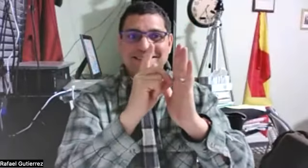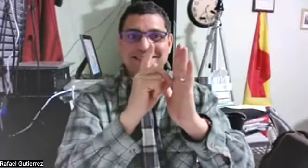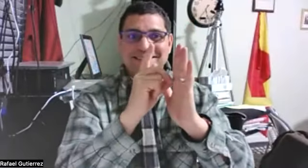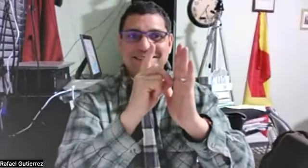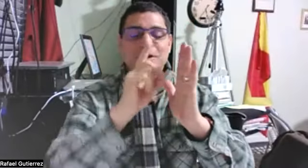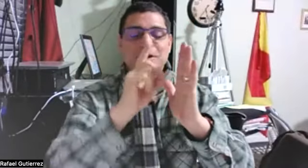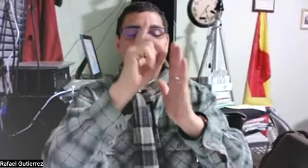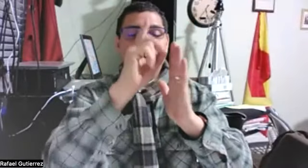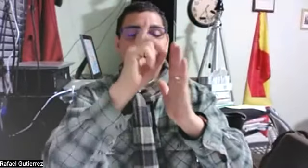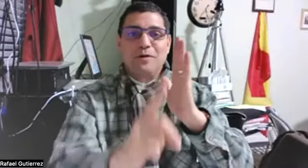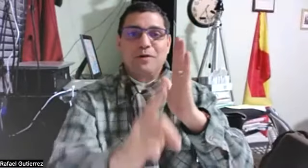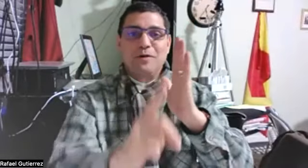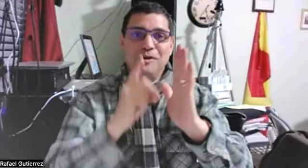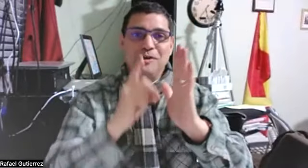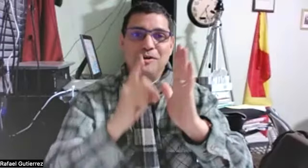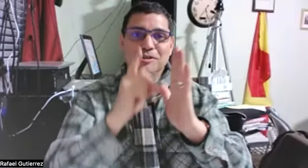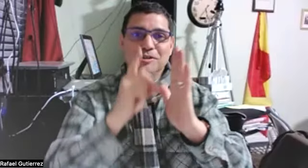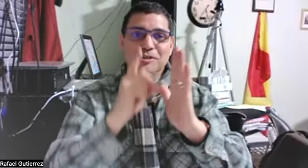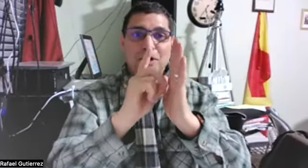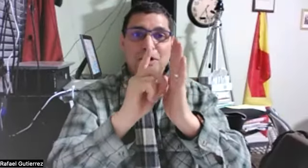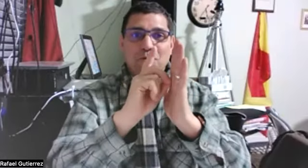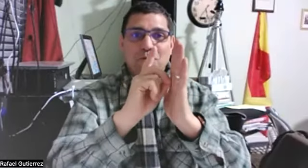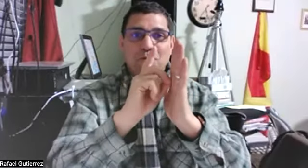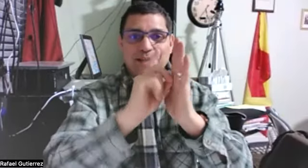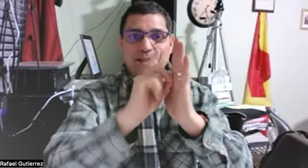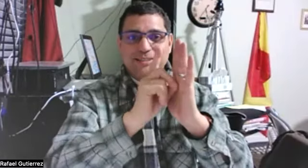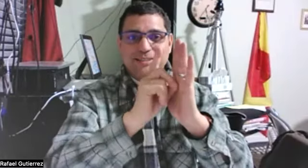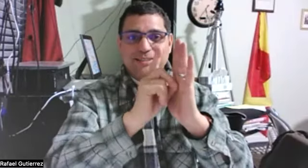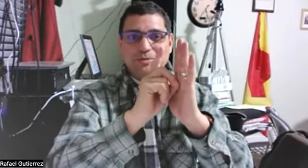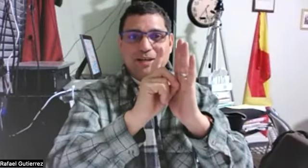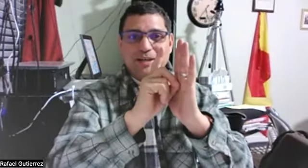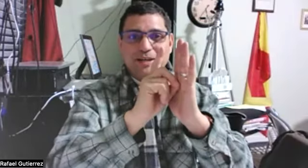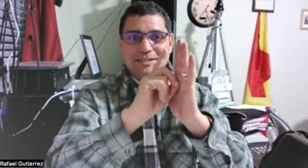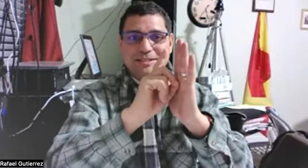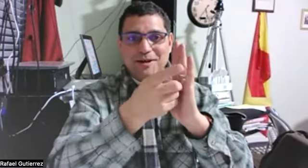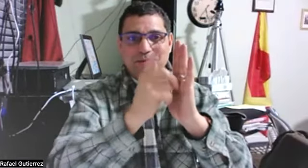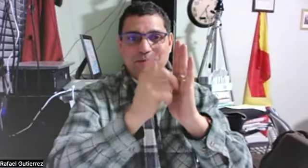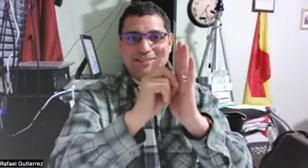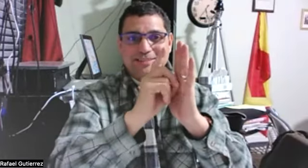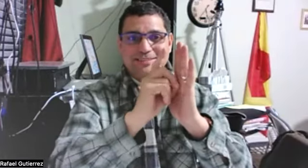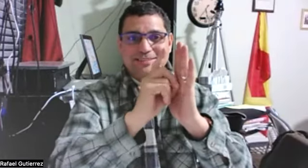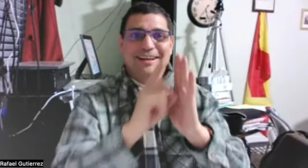1 minute. I mean, 1 hour is the whole circle. 1 minute is just moving like this, 1 minute, okay?